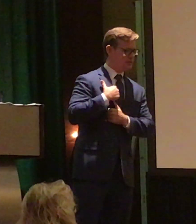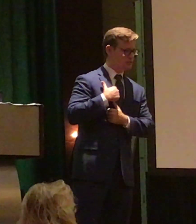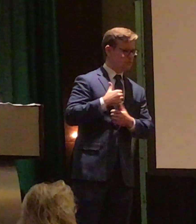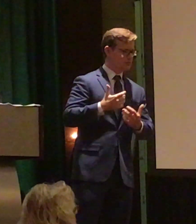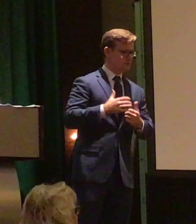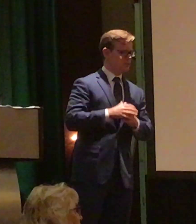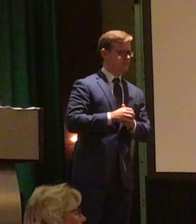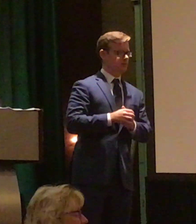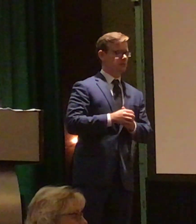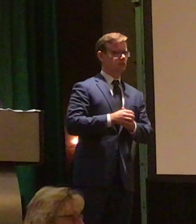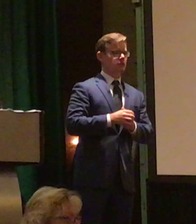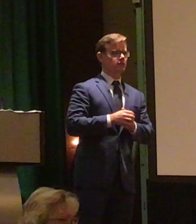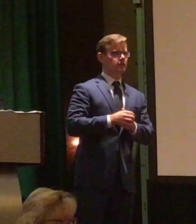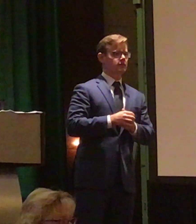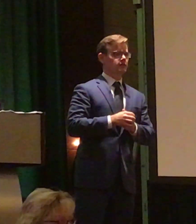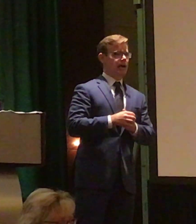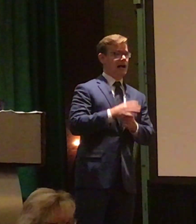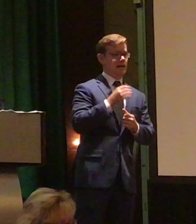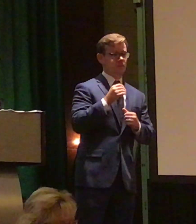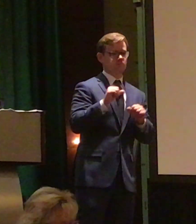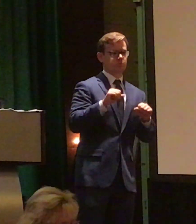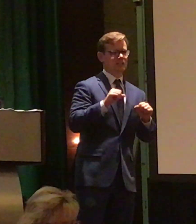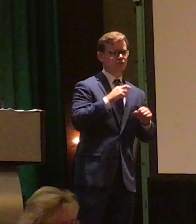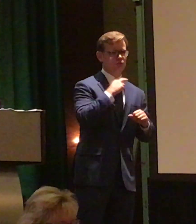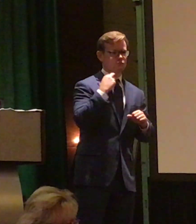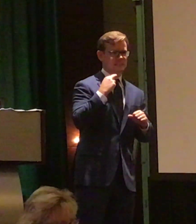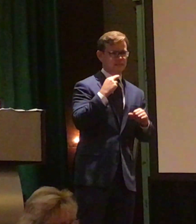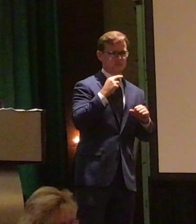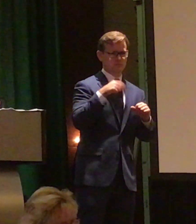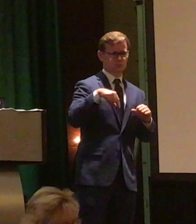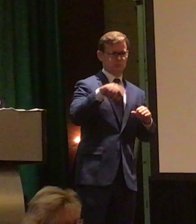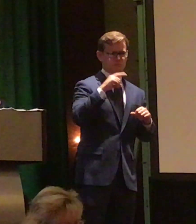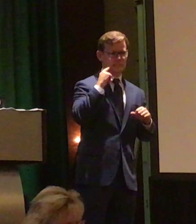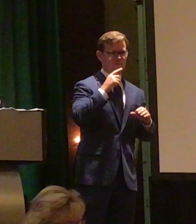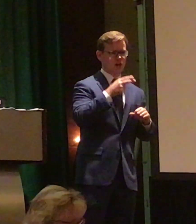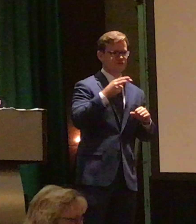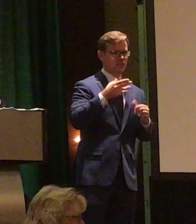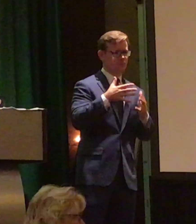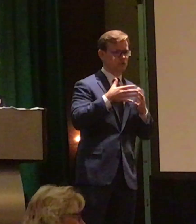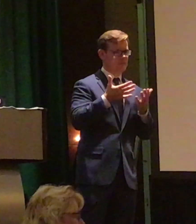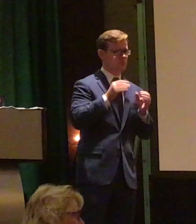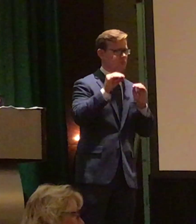because they thought that there'd be a risk for service members.